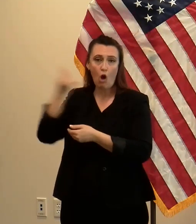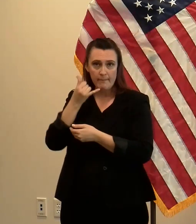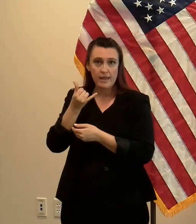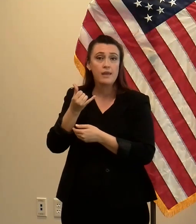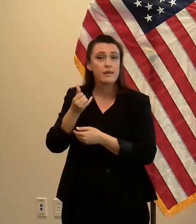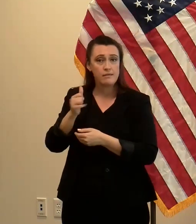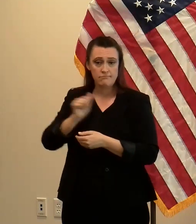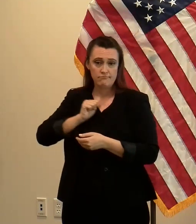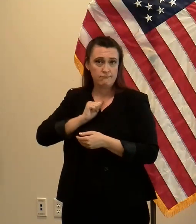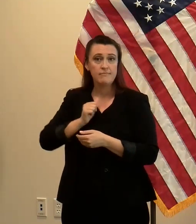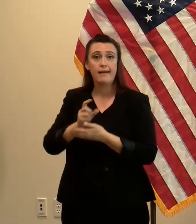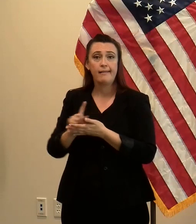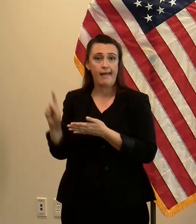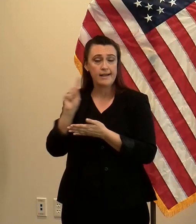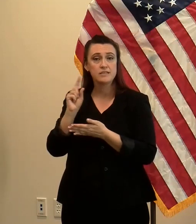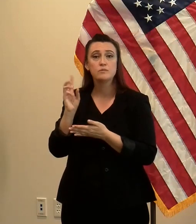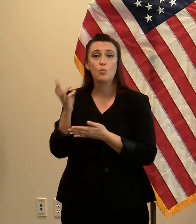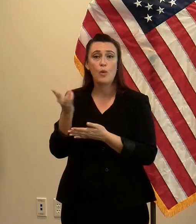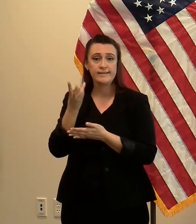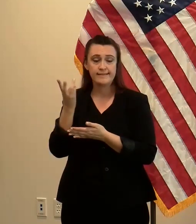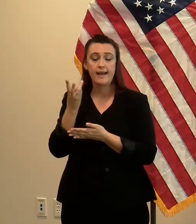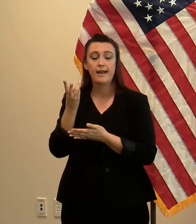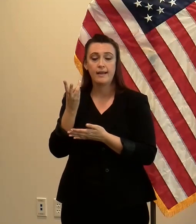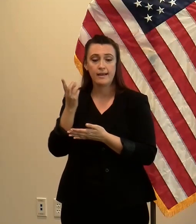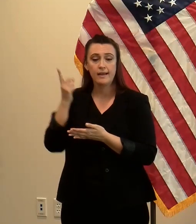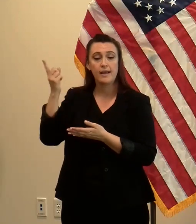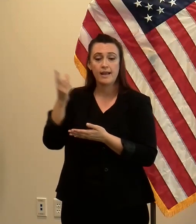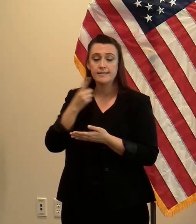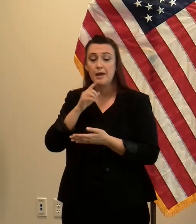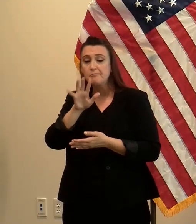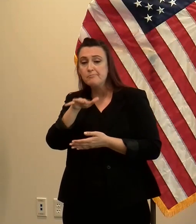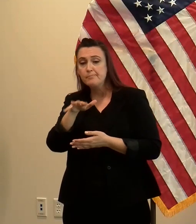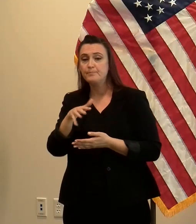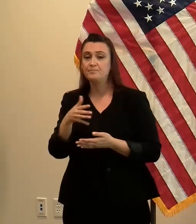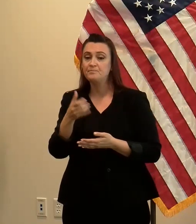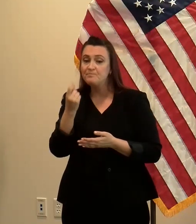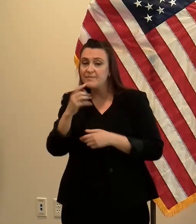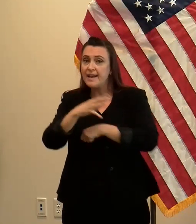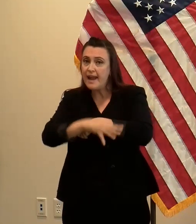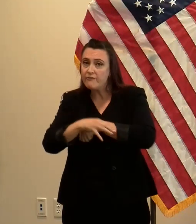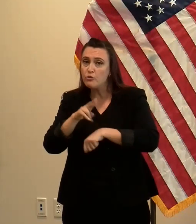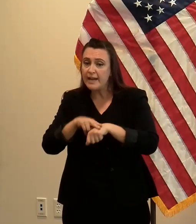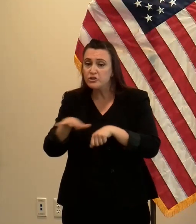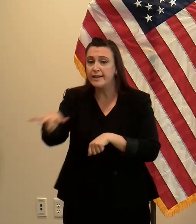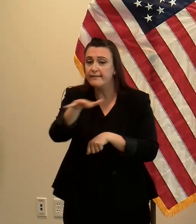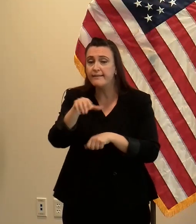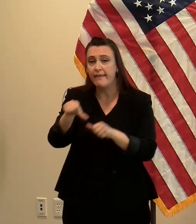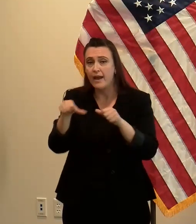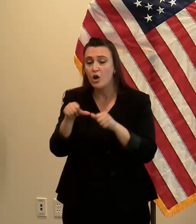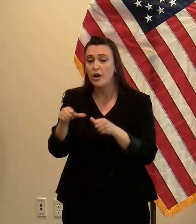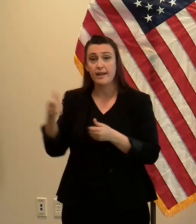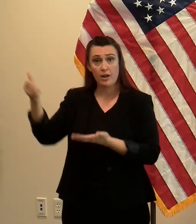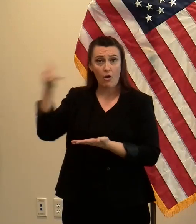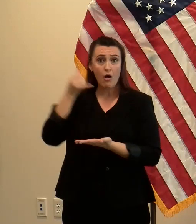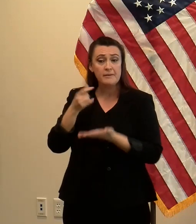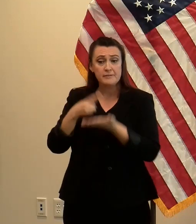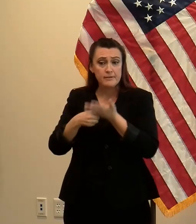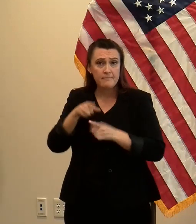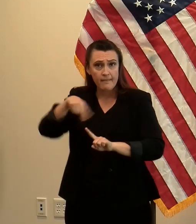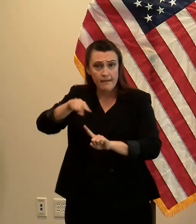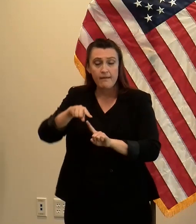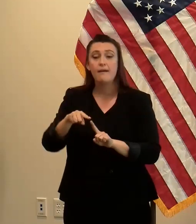last Wednesday because he was aware of what was happening on Navajo Nation. And that's where, along with